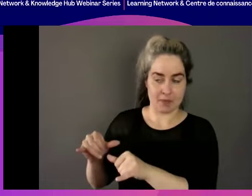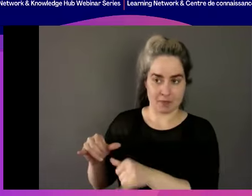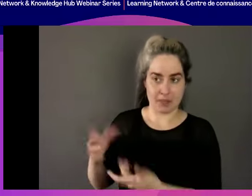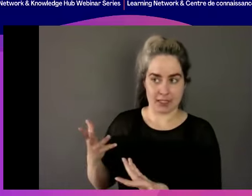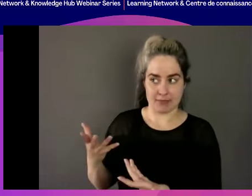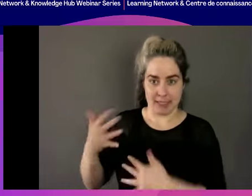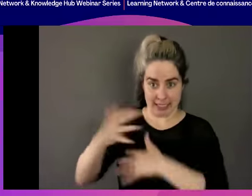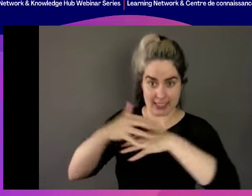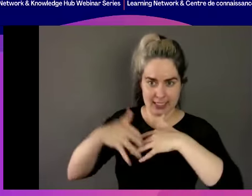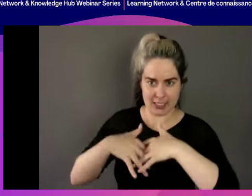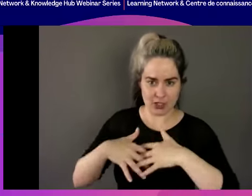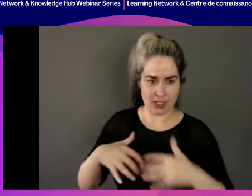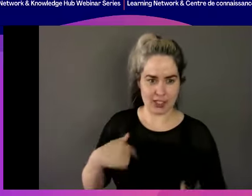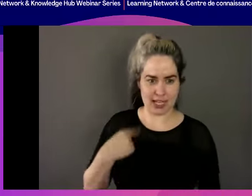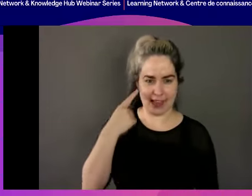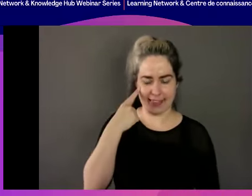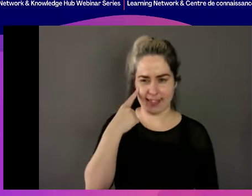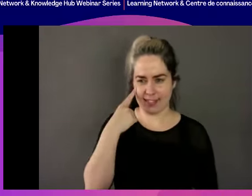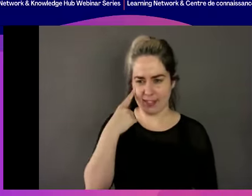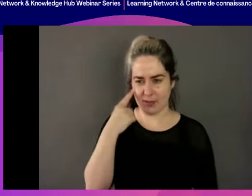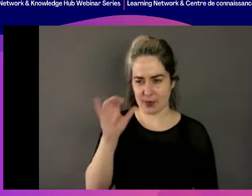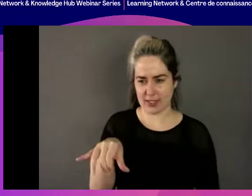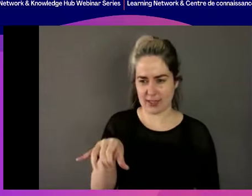it's yeah.